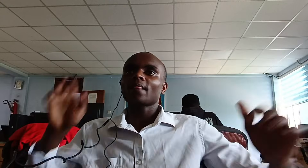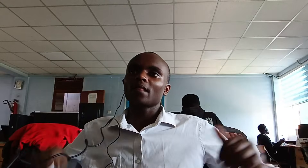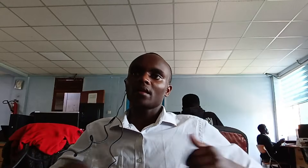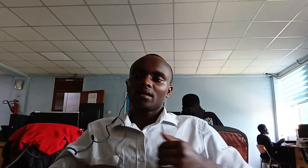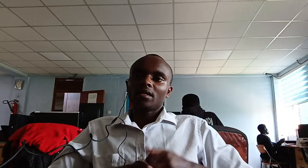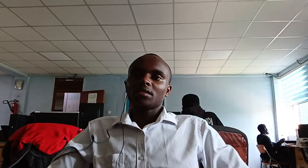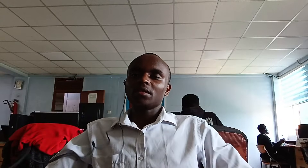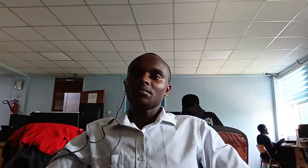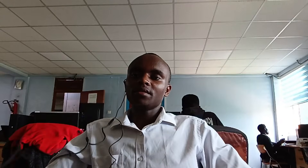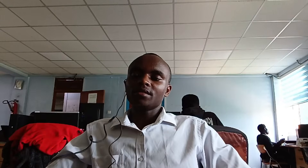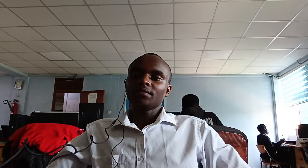it will be